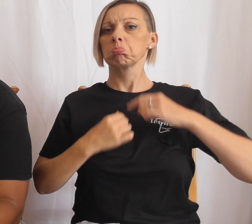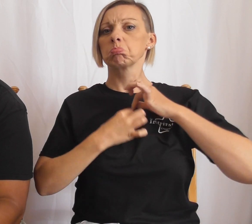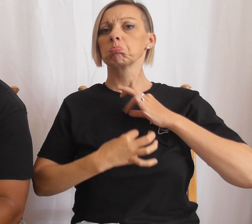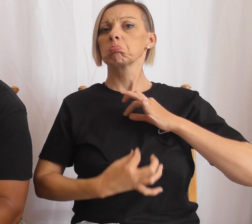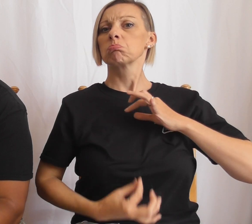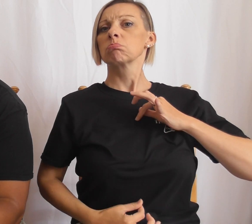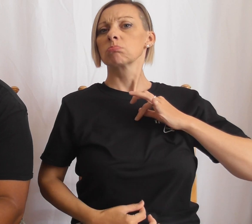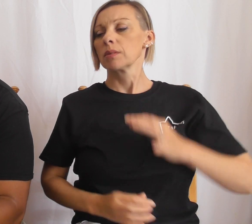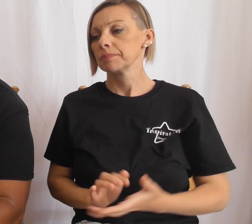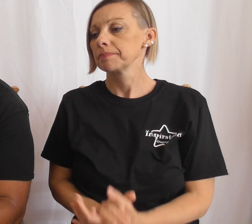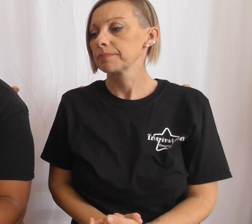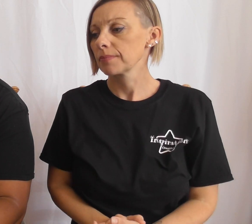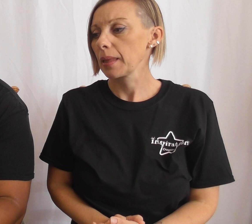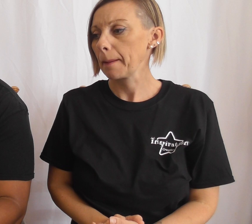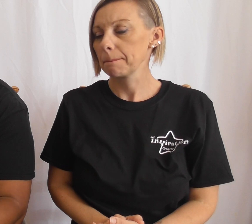Uh-oh.